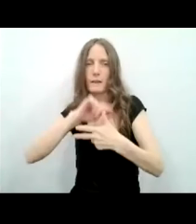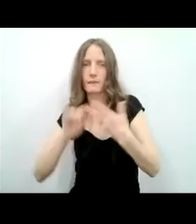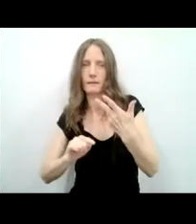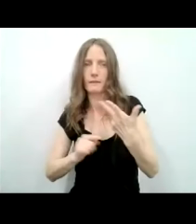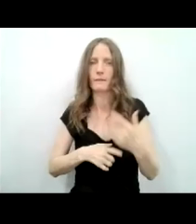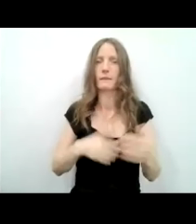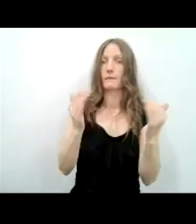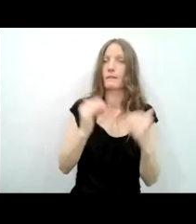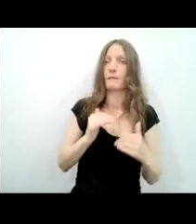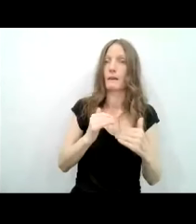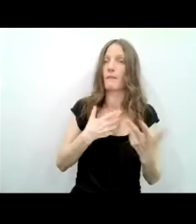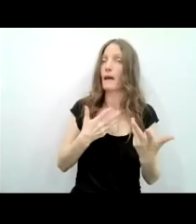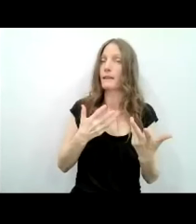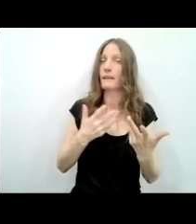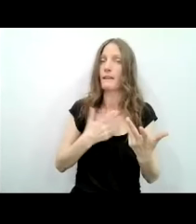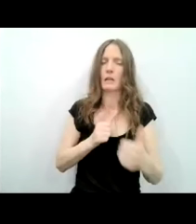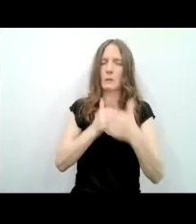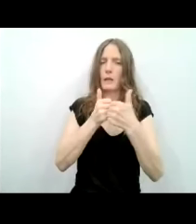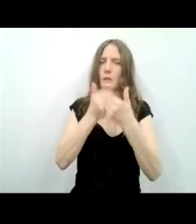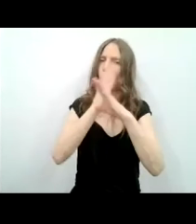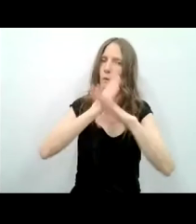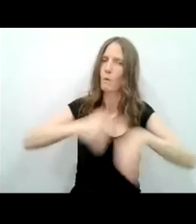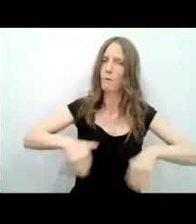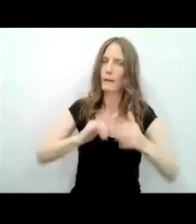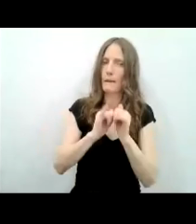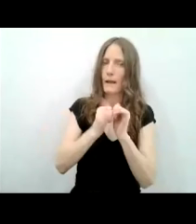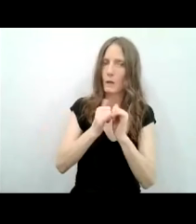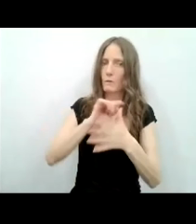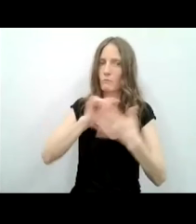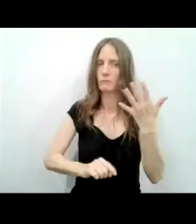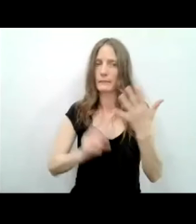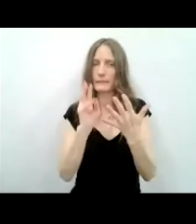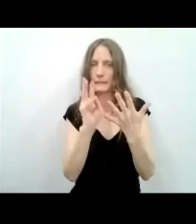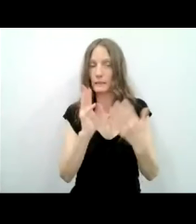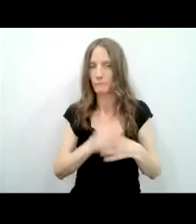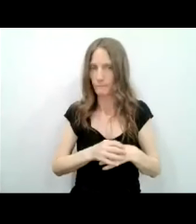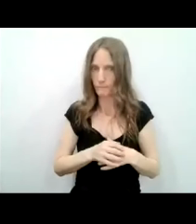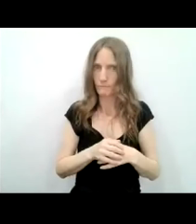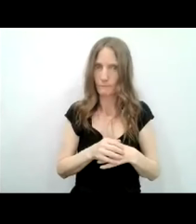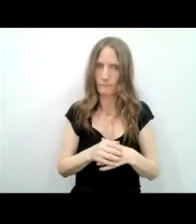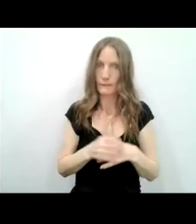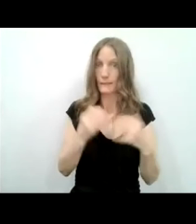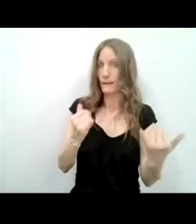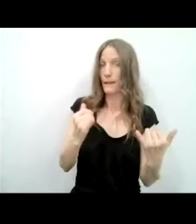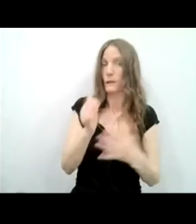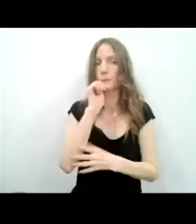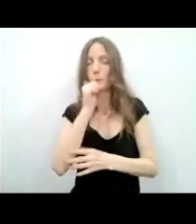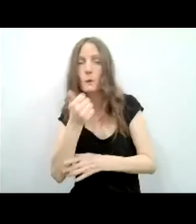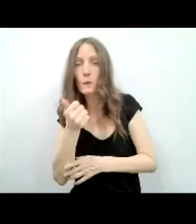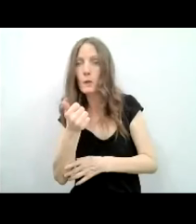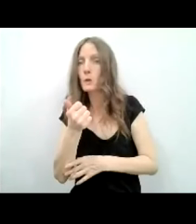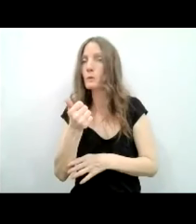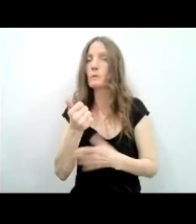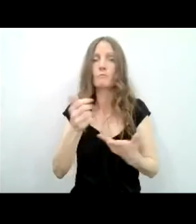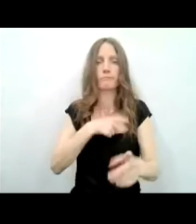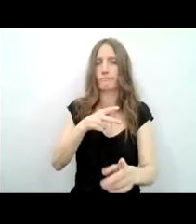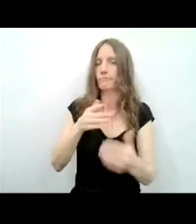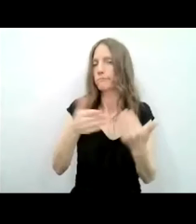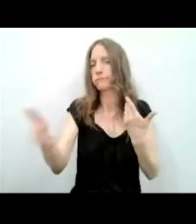that. Hopefully some very practical tactics that you can employ today, tomorrow, as soon as